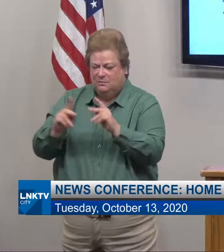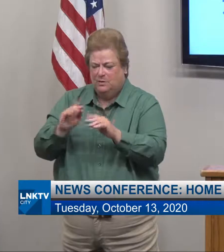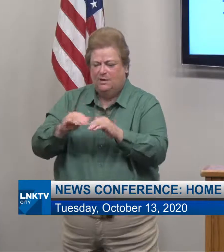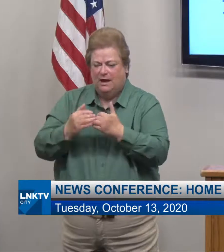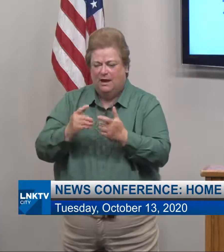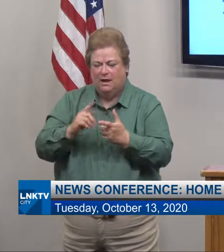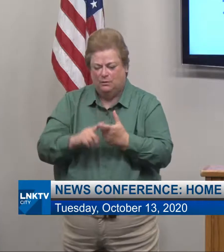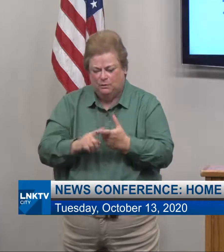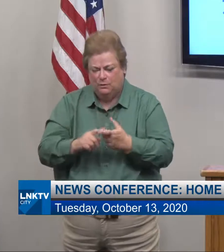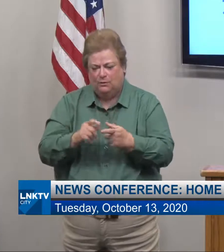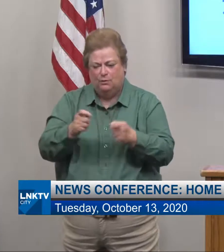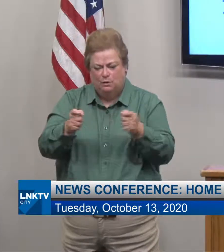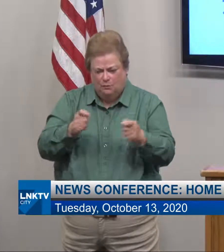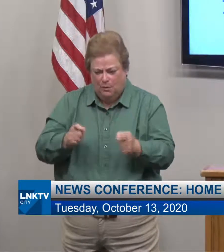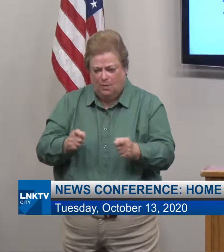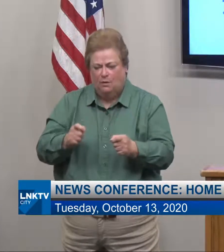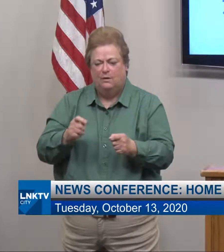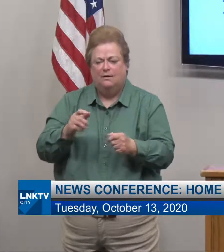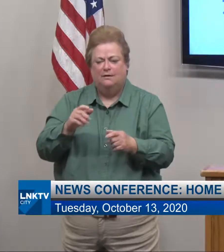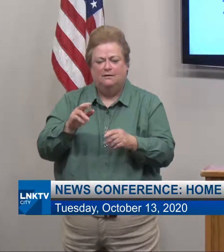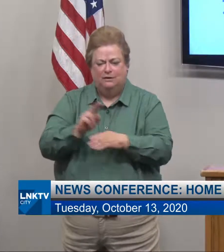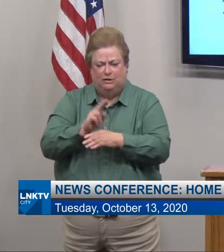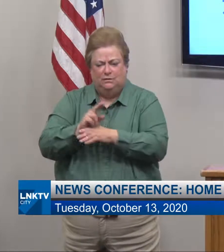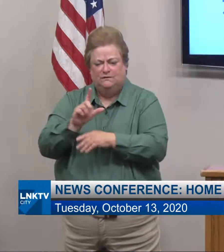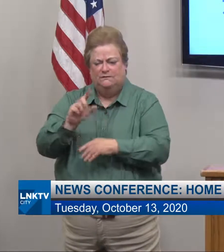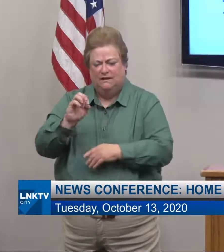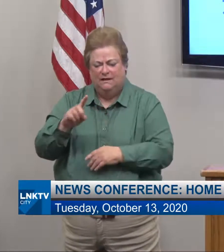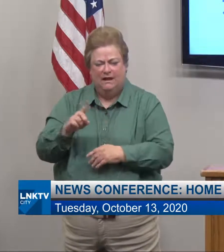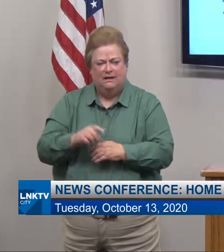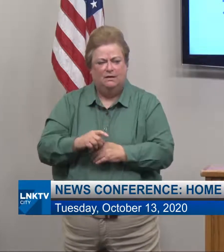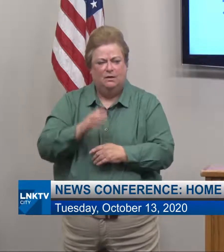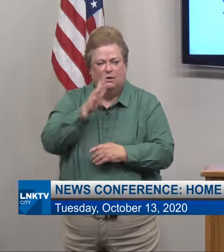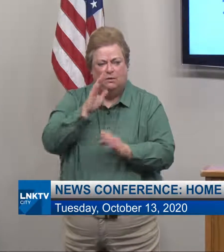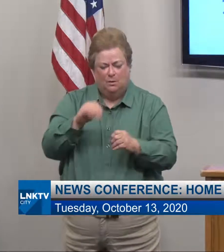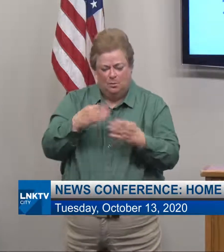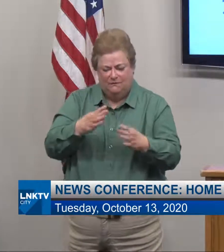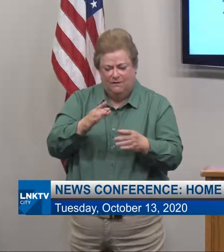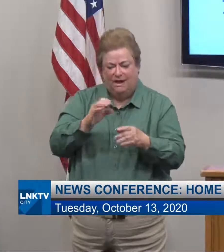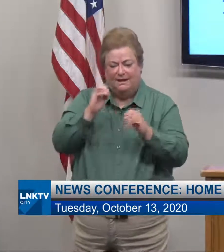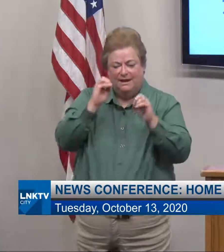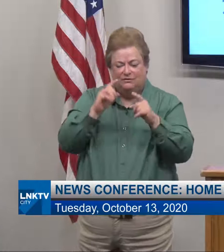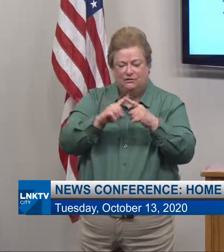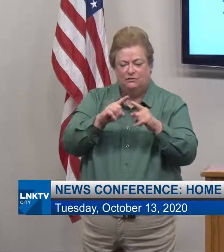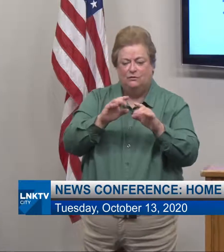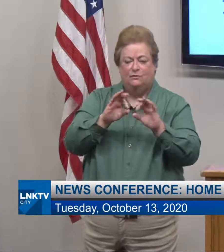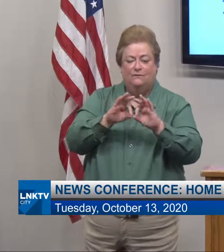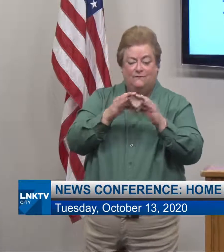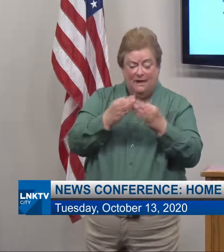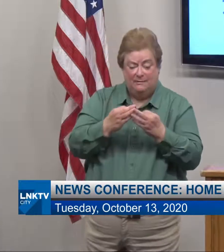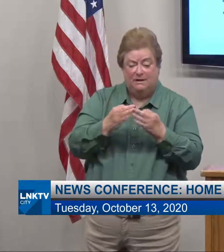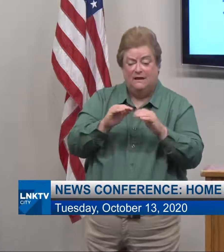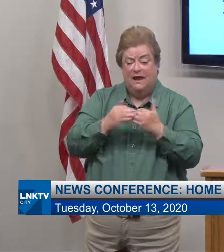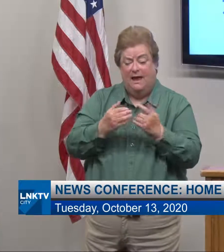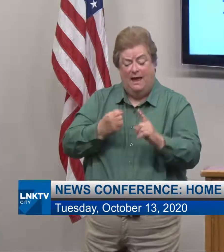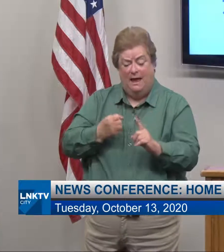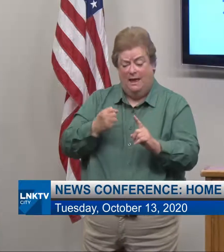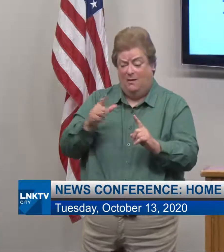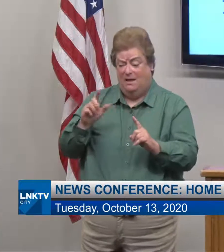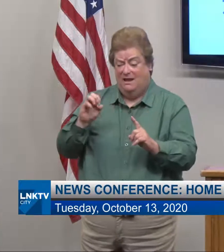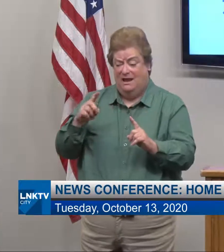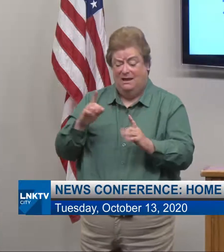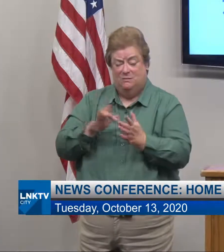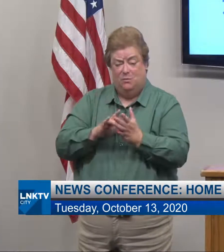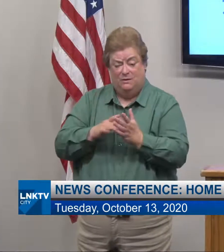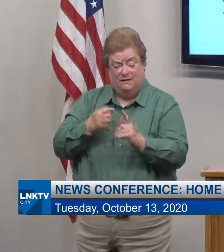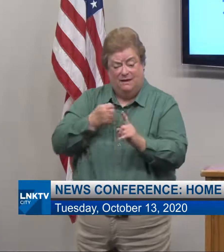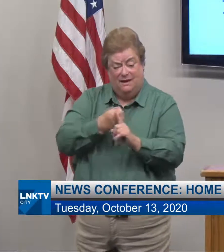control capacity within Lincoln. It'll also provide education to families on the negative impacts of lead poisoning on children,